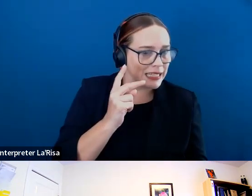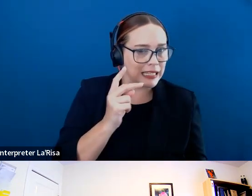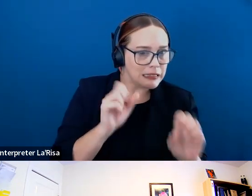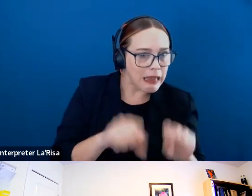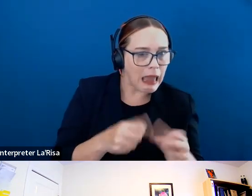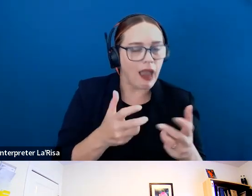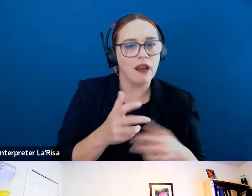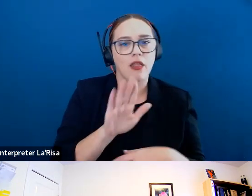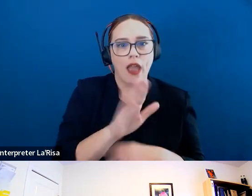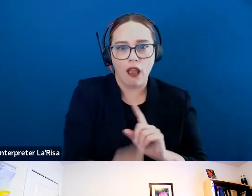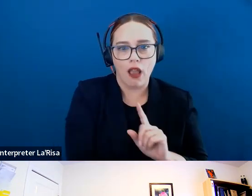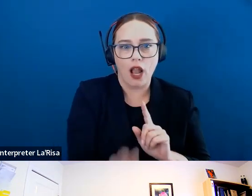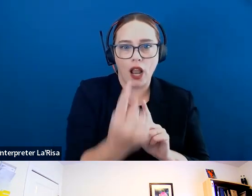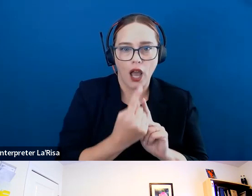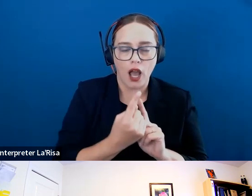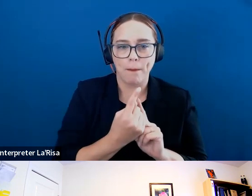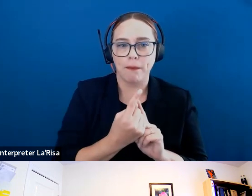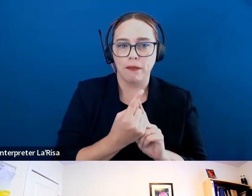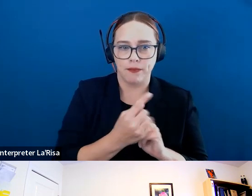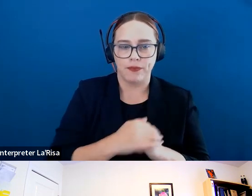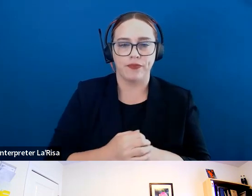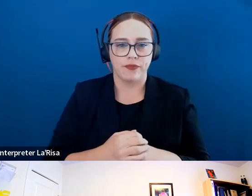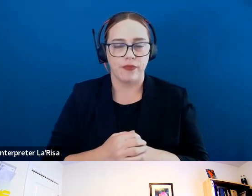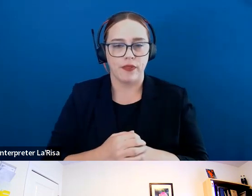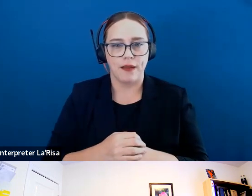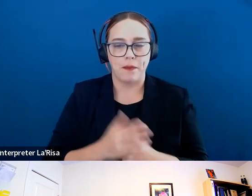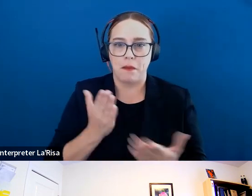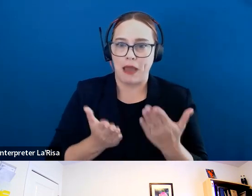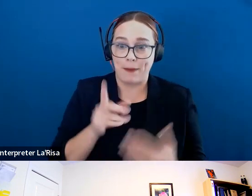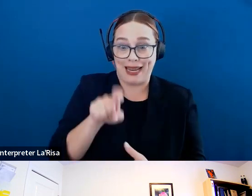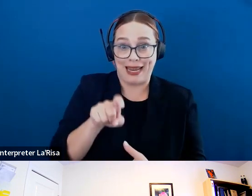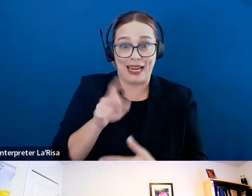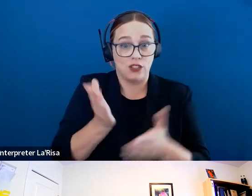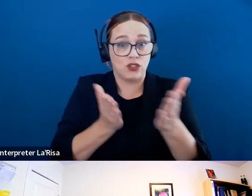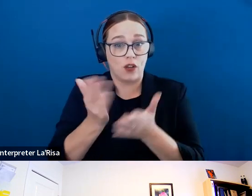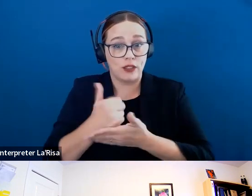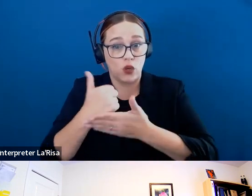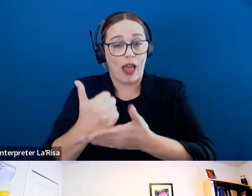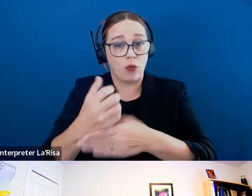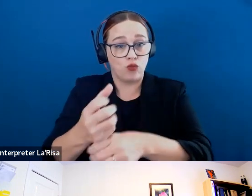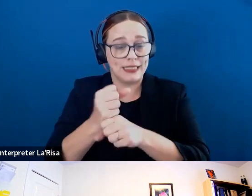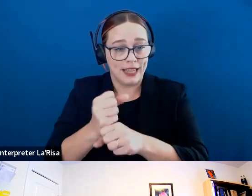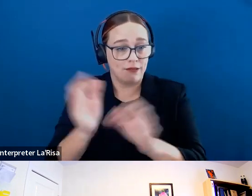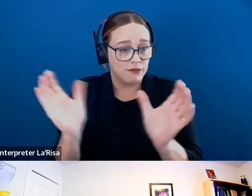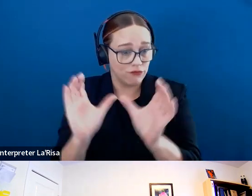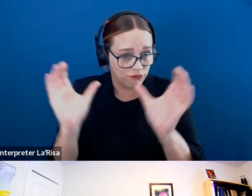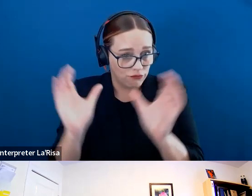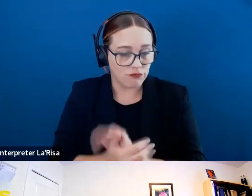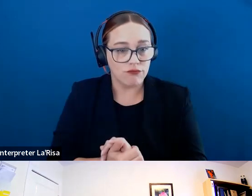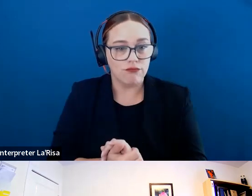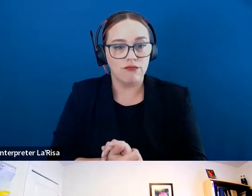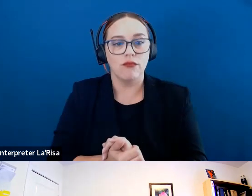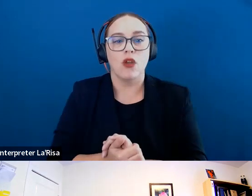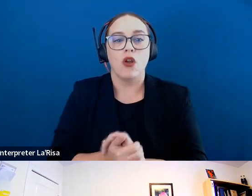center have or need services to get their GEDs. It includes occupational skills training